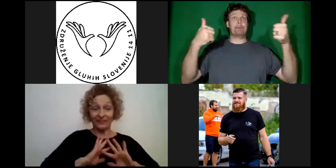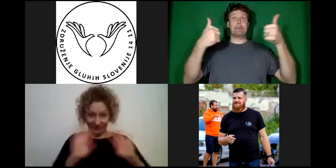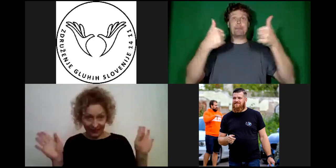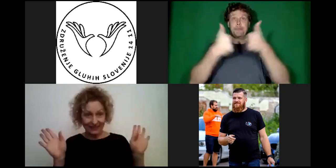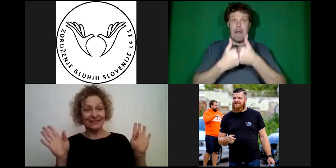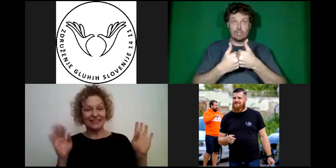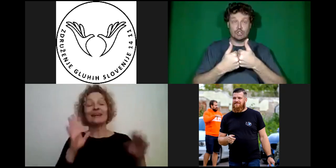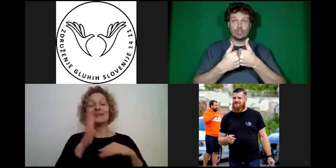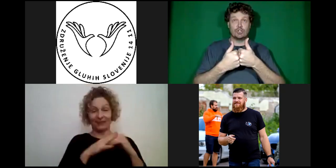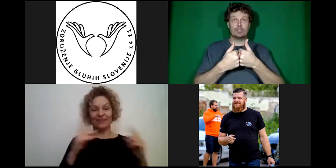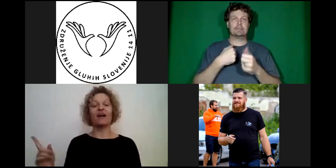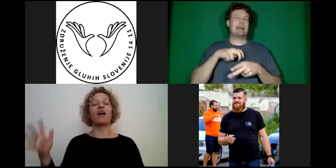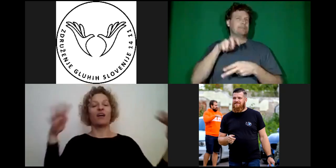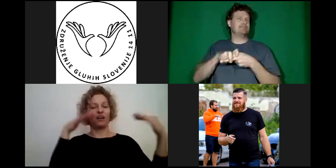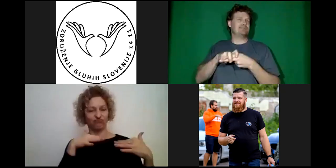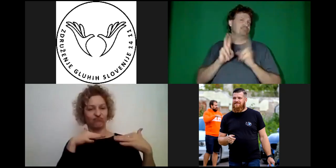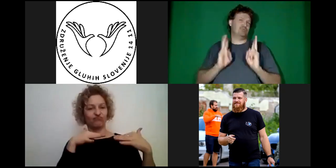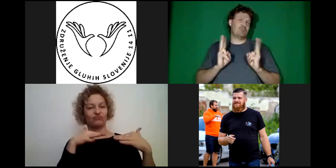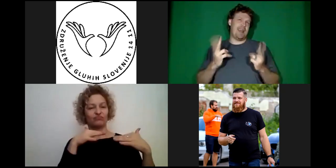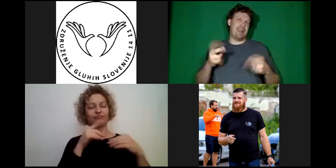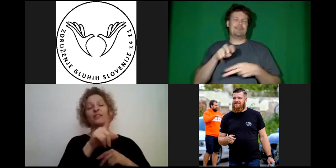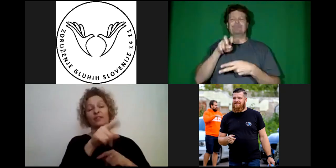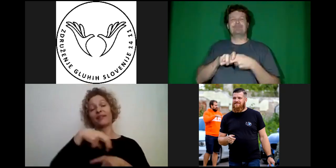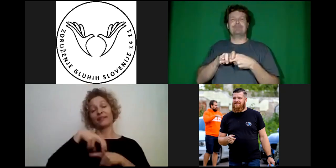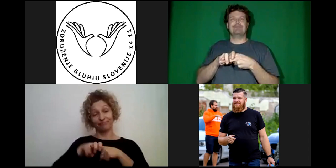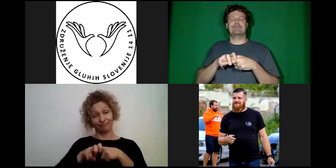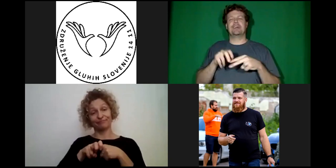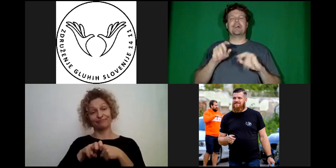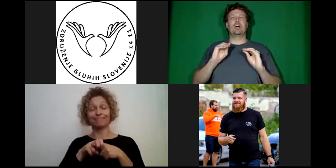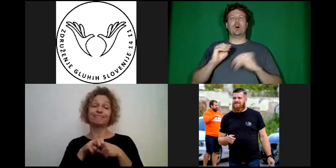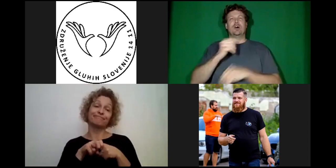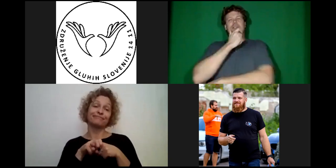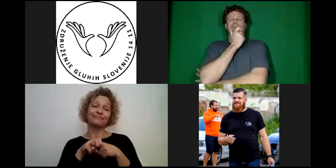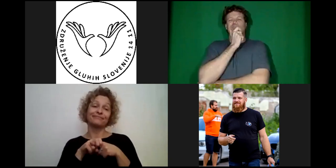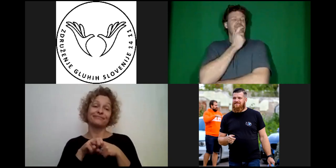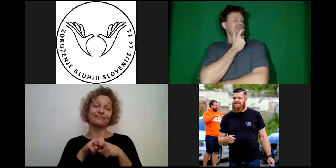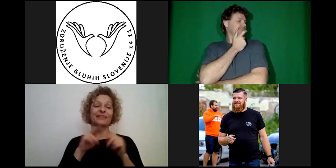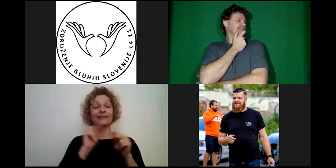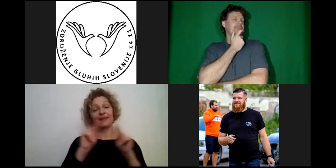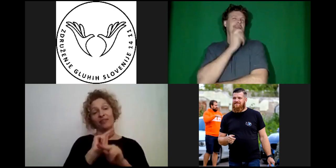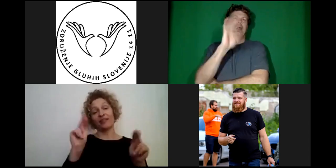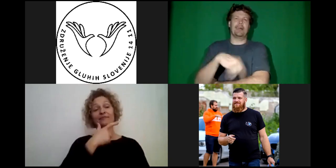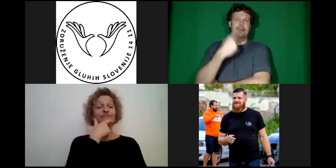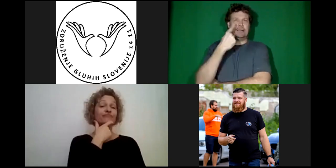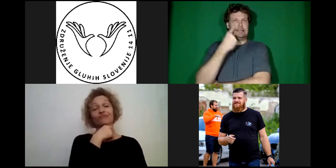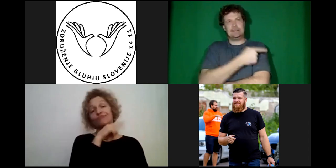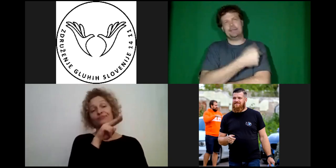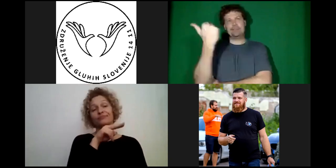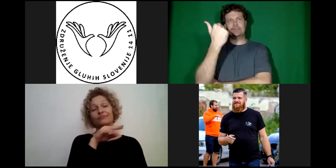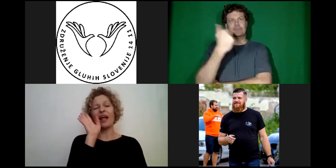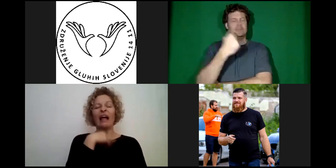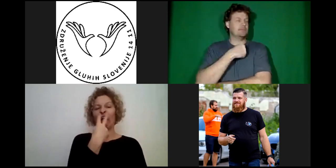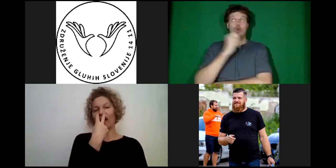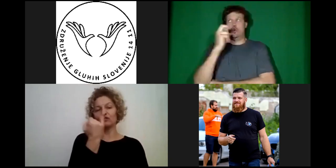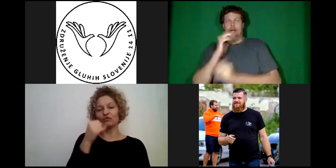I introduced myself to the other players. And then match time came. I was sitting on the side, and